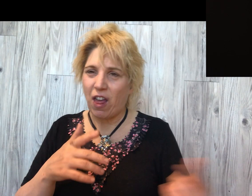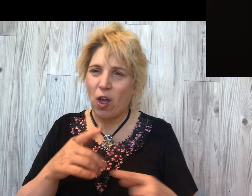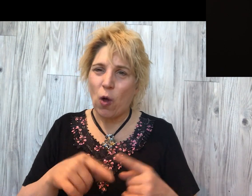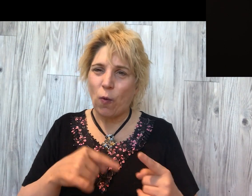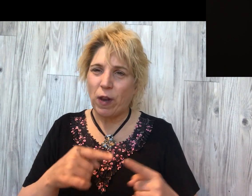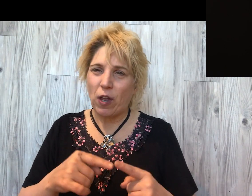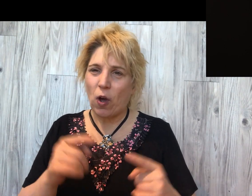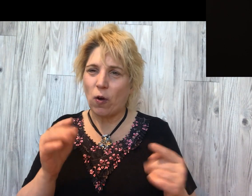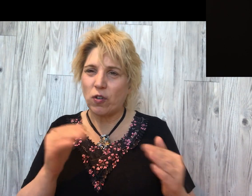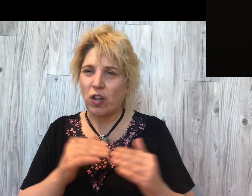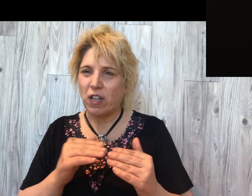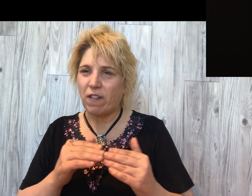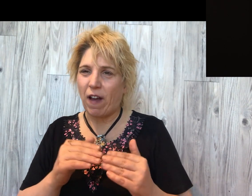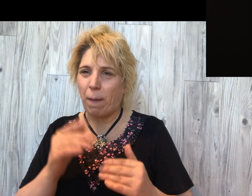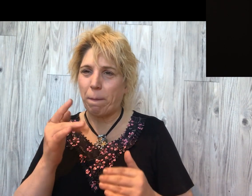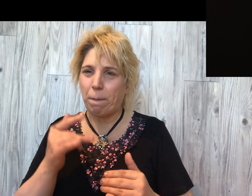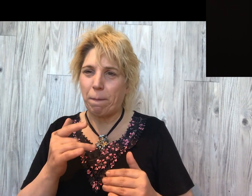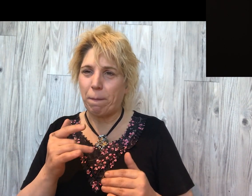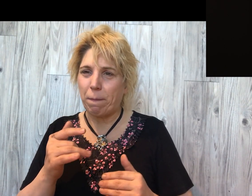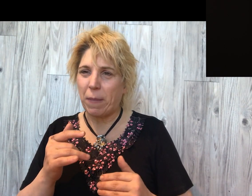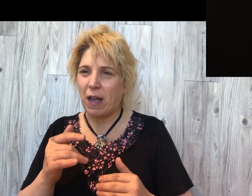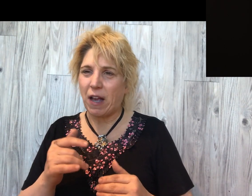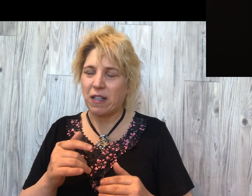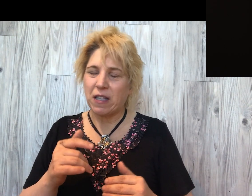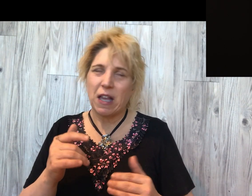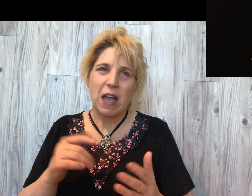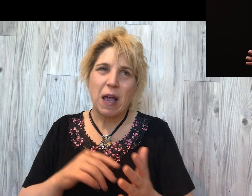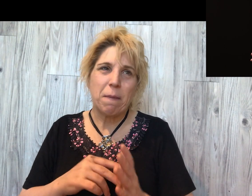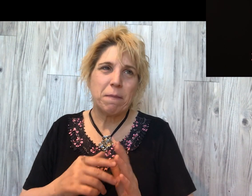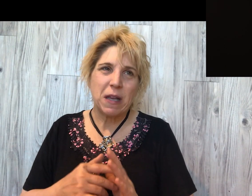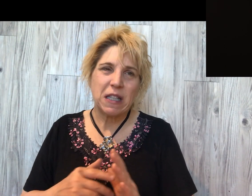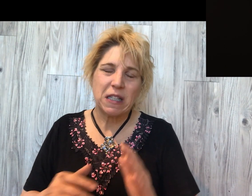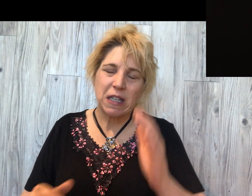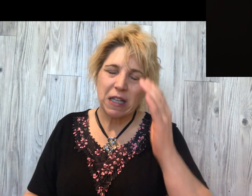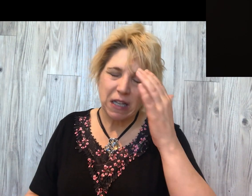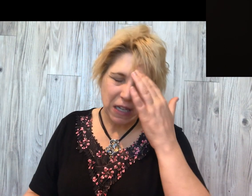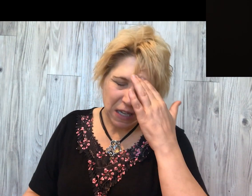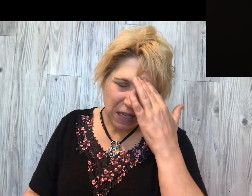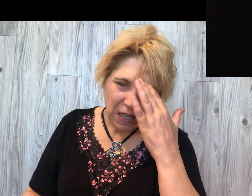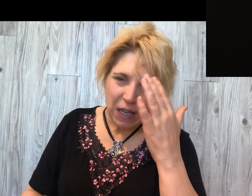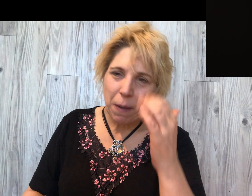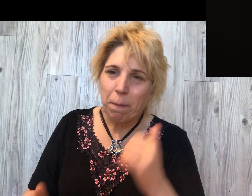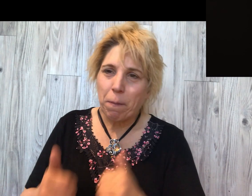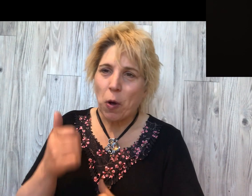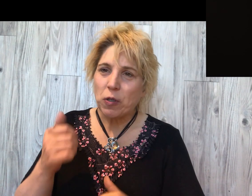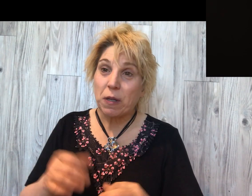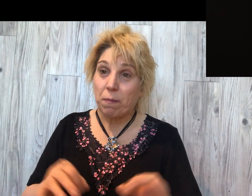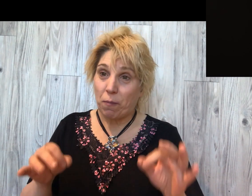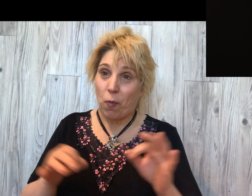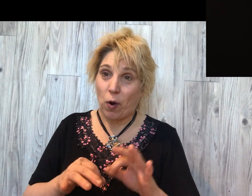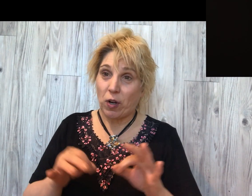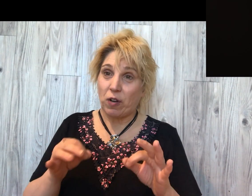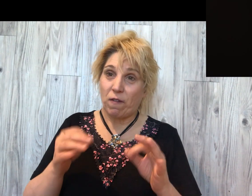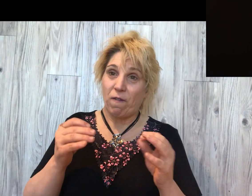home justified before God, what he meant was simply this, and this is probably the most important thing you'll hear me say today.